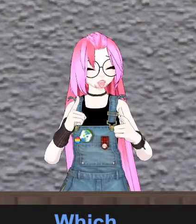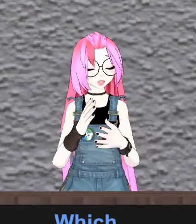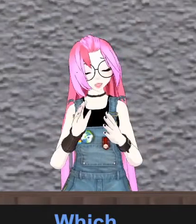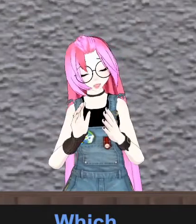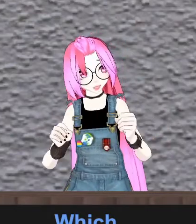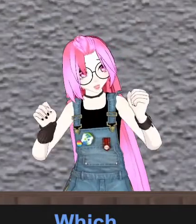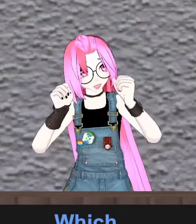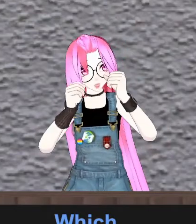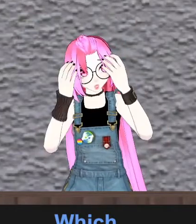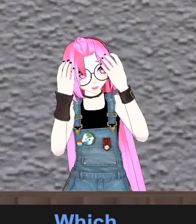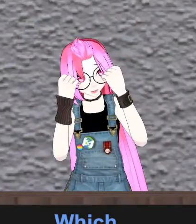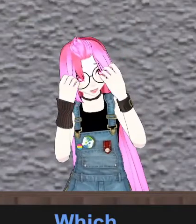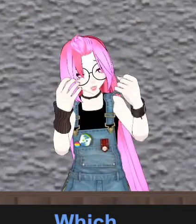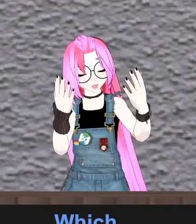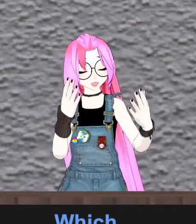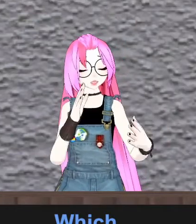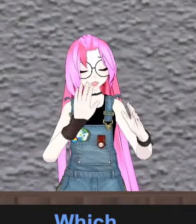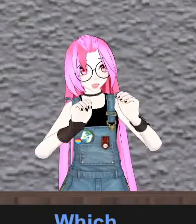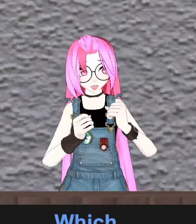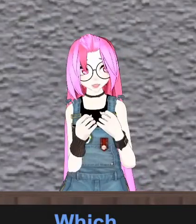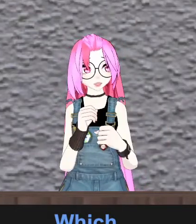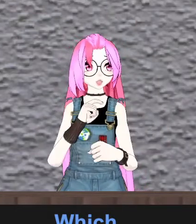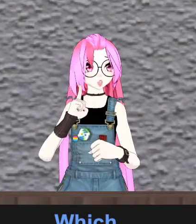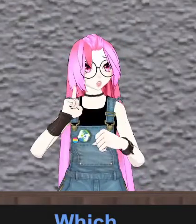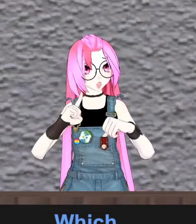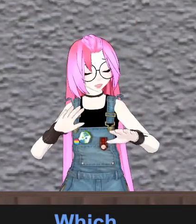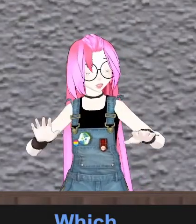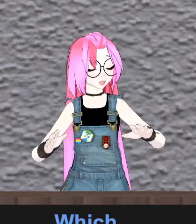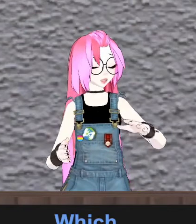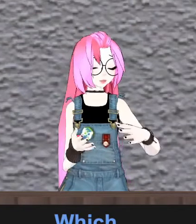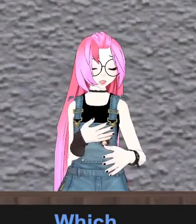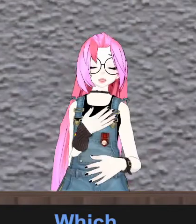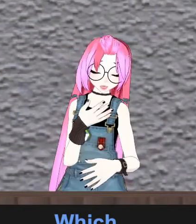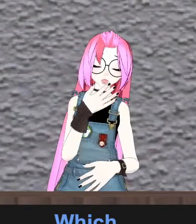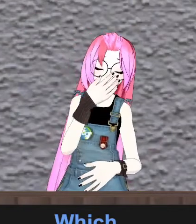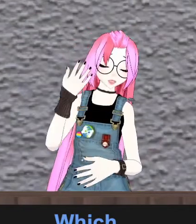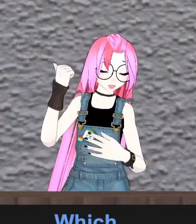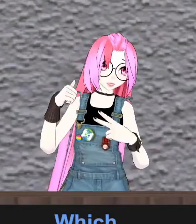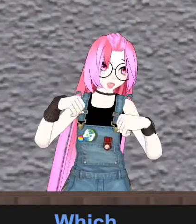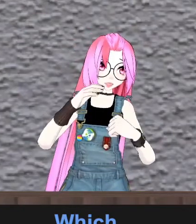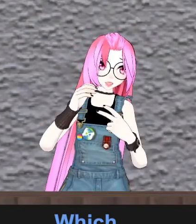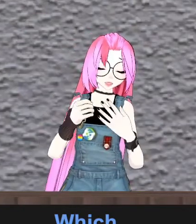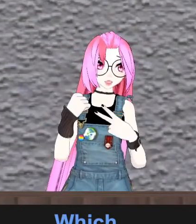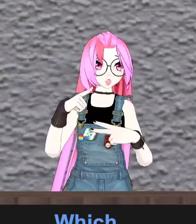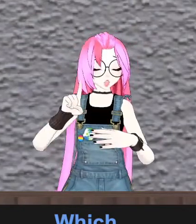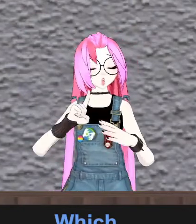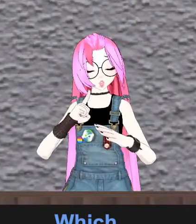think it's really important to inform families with deaf children that usually the best option is to go to a